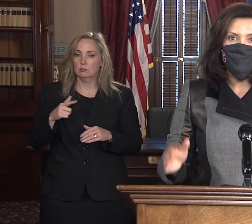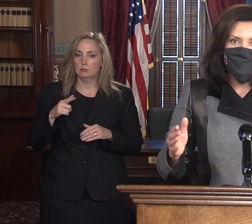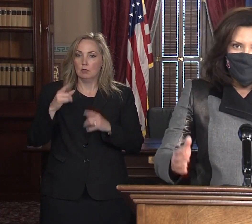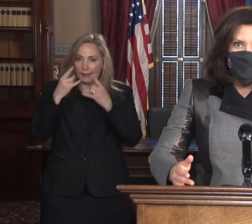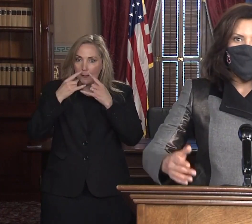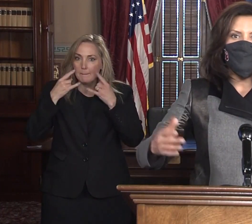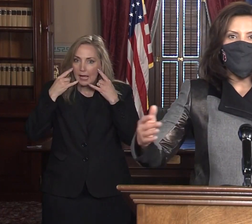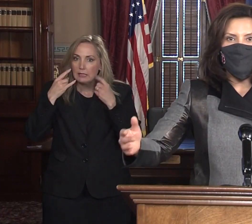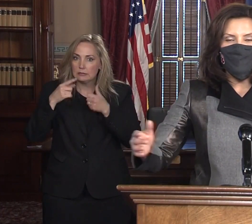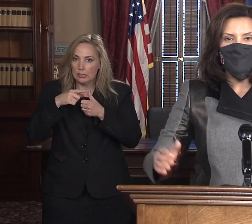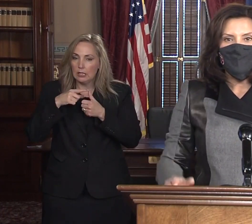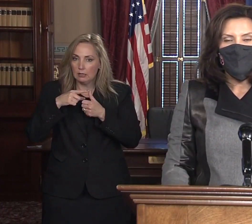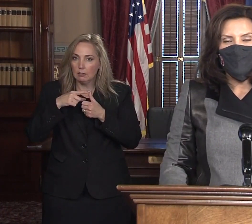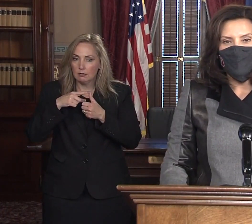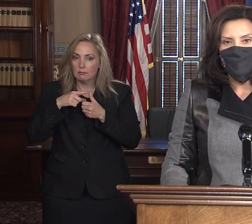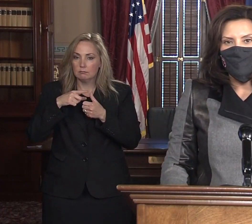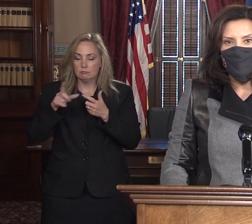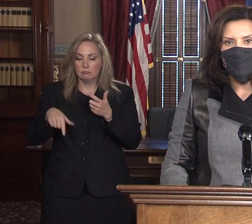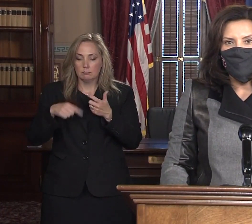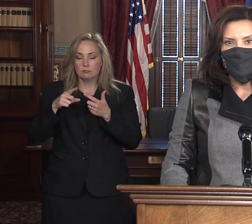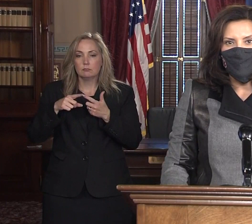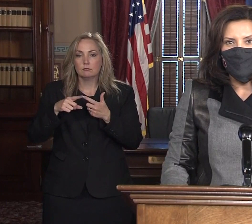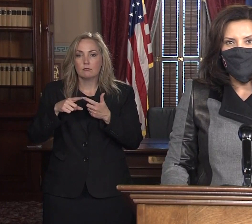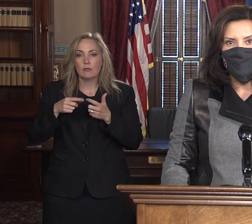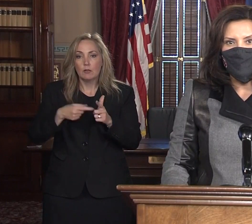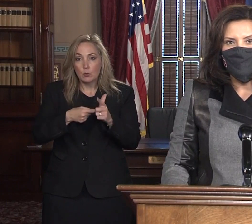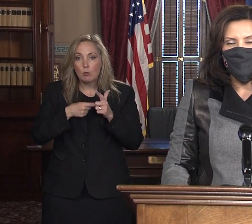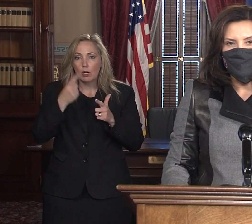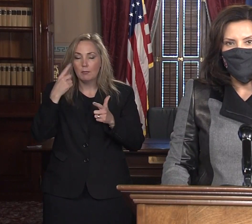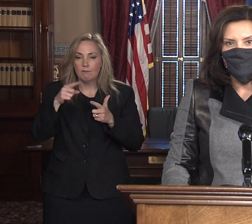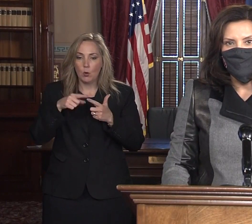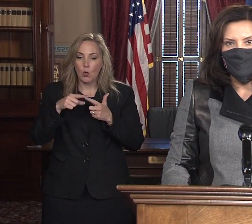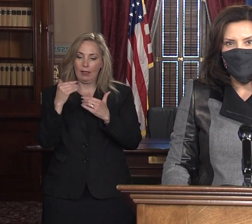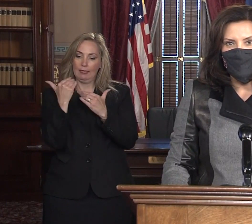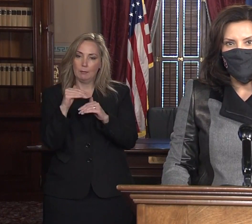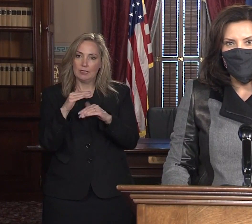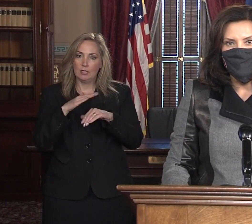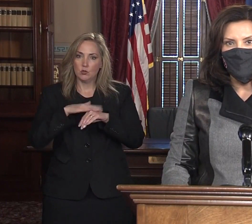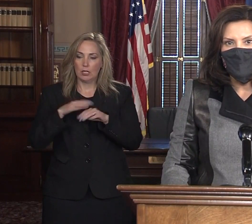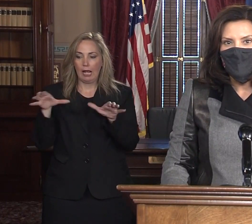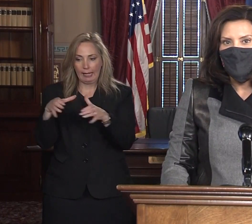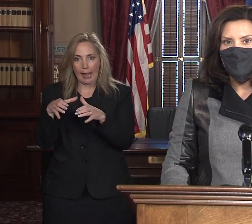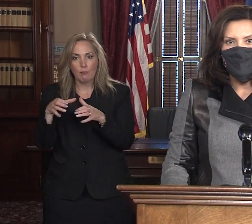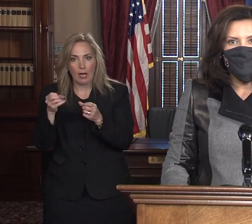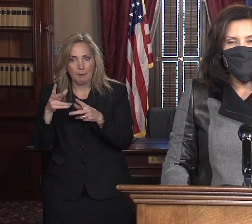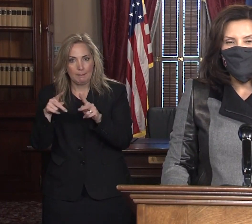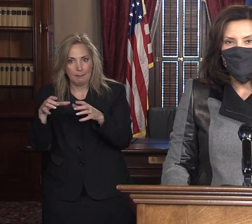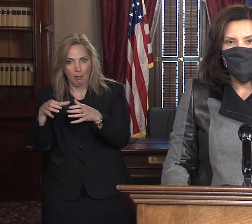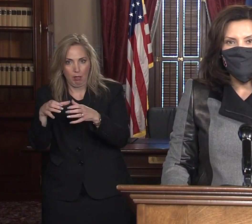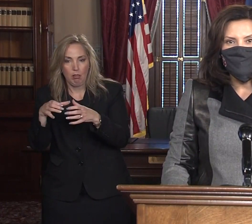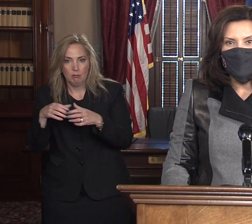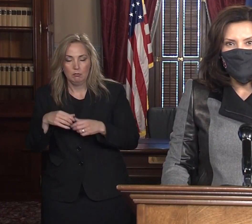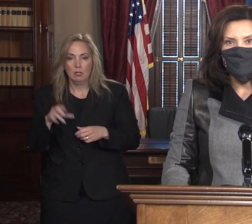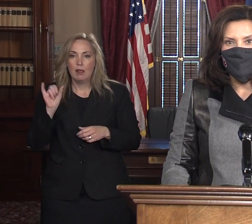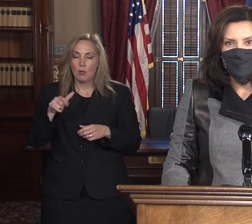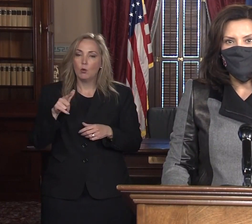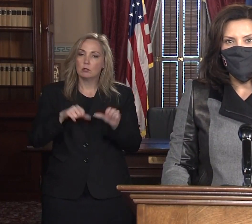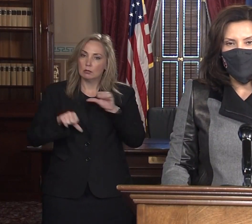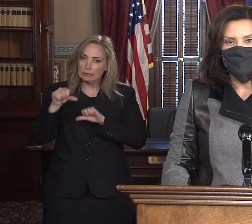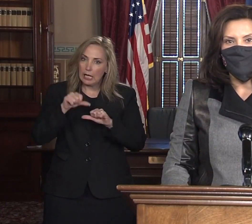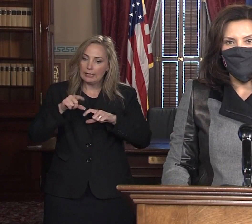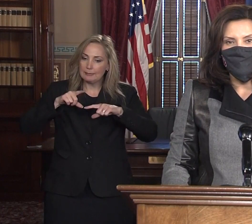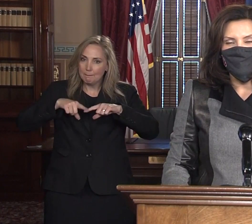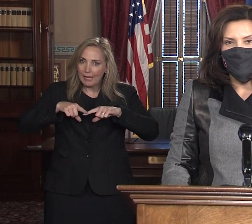requirements, specifically the requirement on limitations on gatherings. These are the